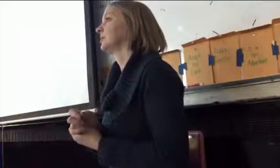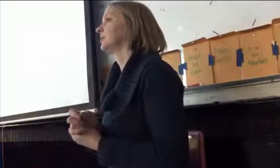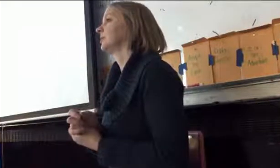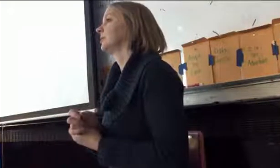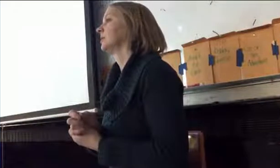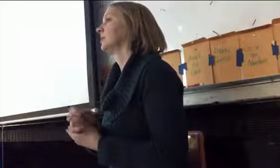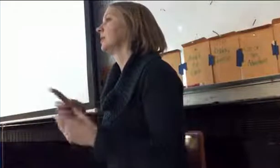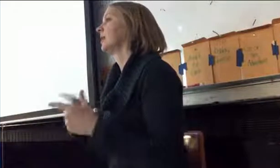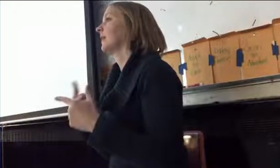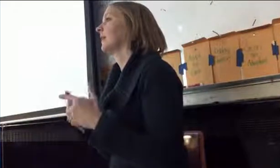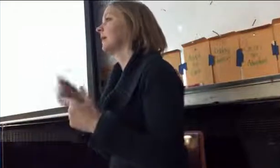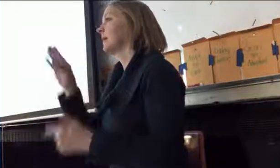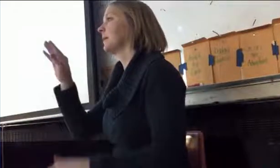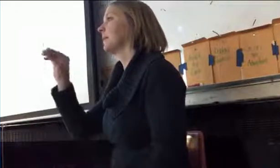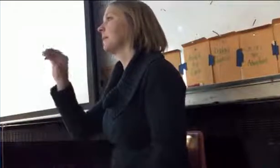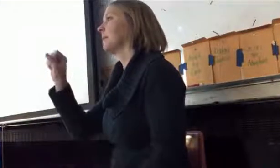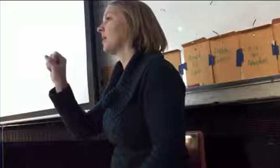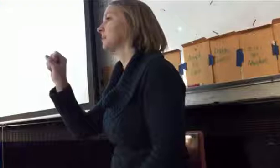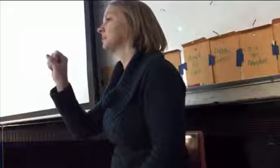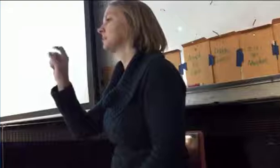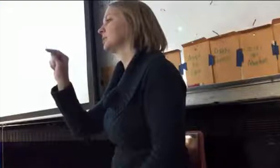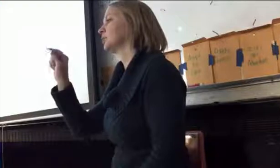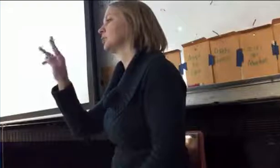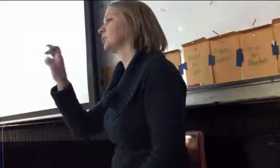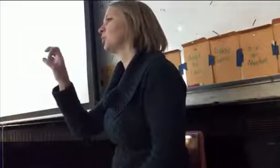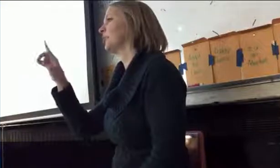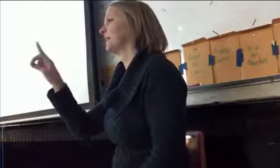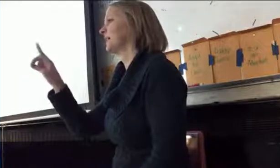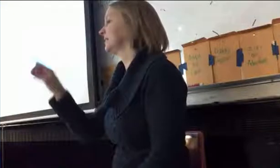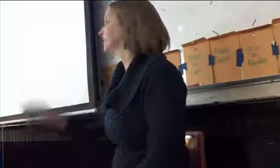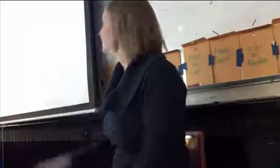and then Boss Tweed is the last one.